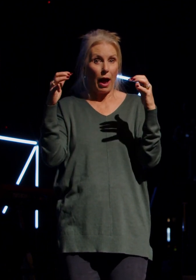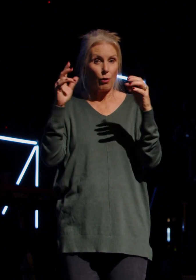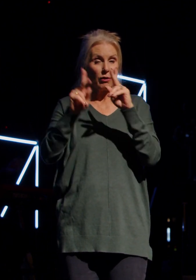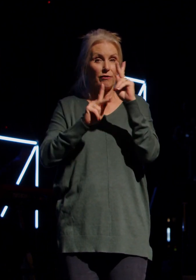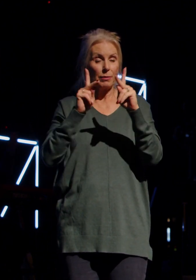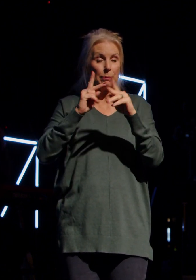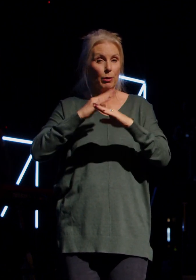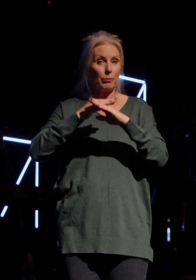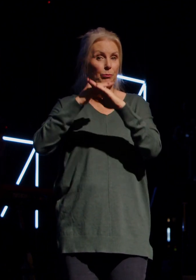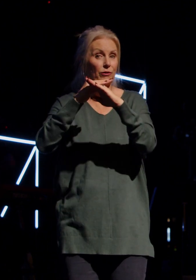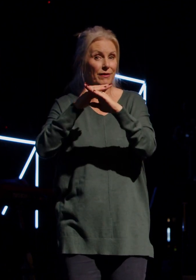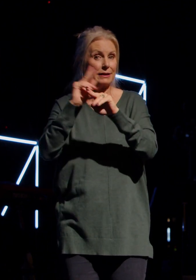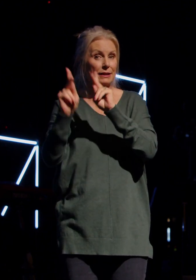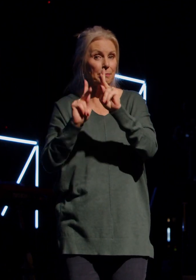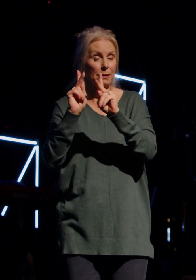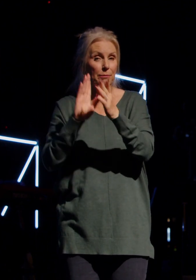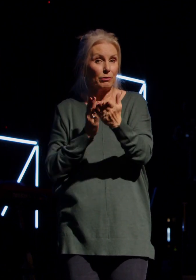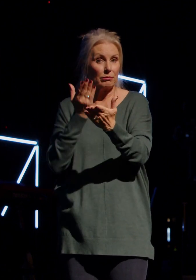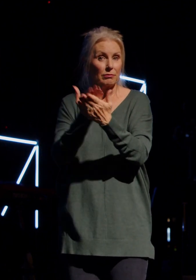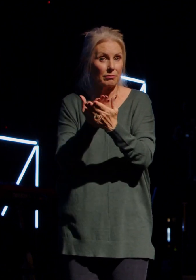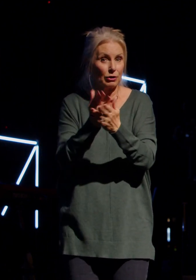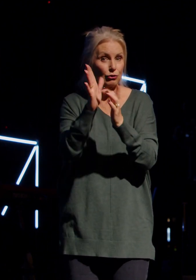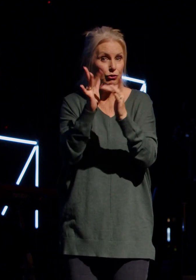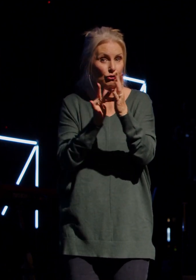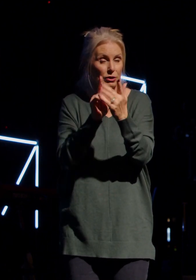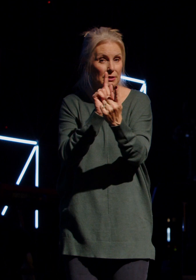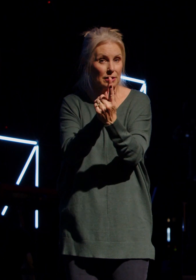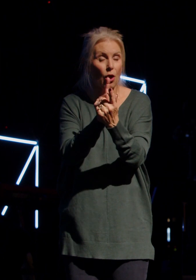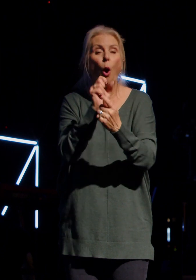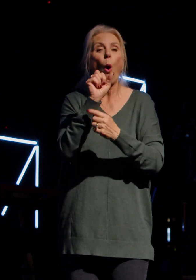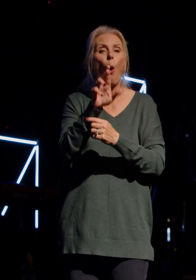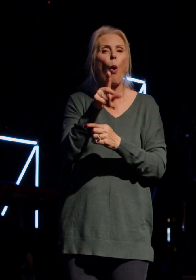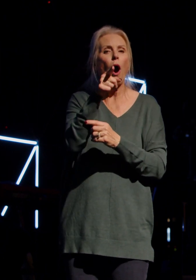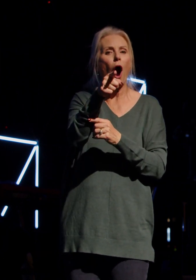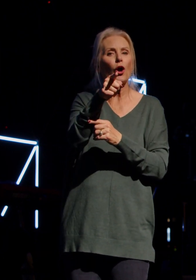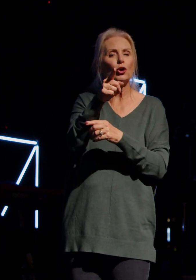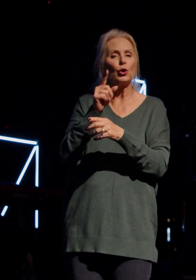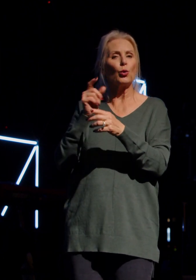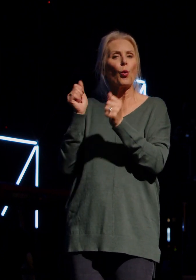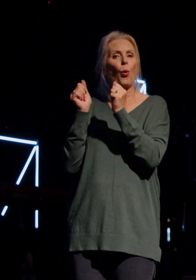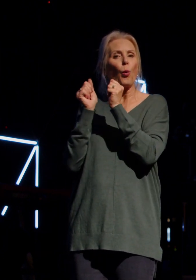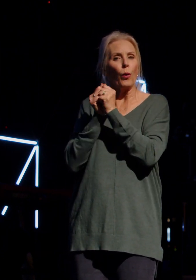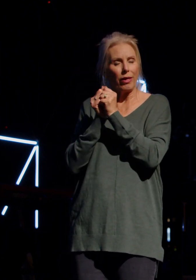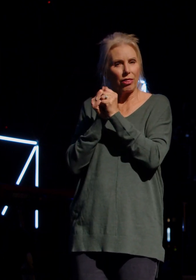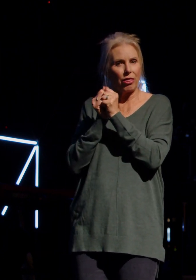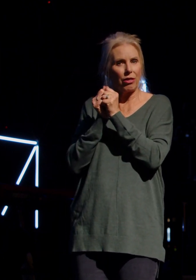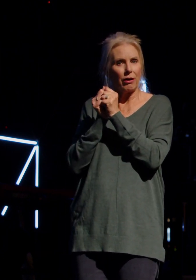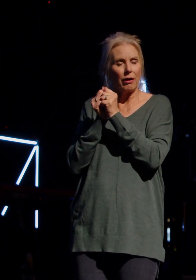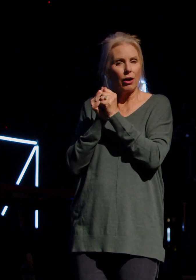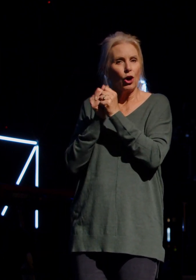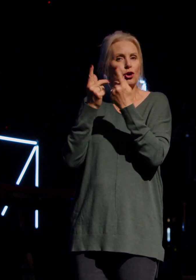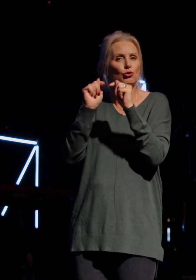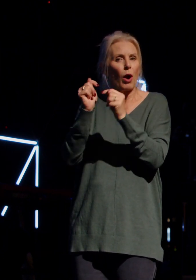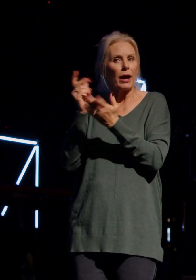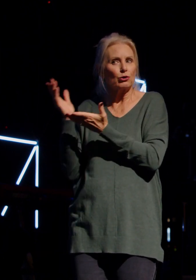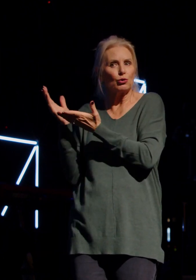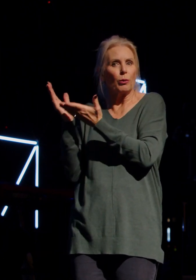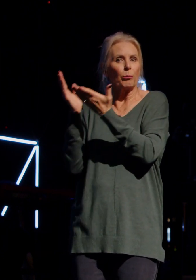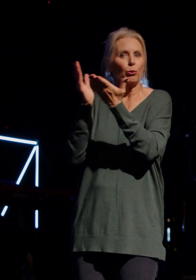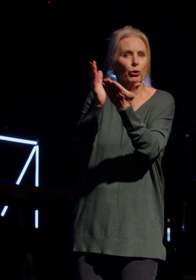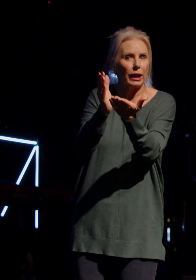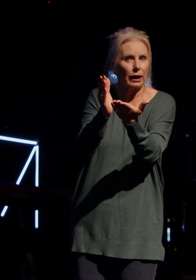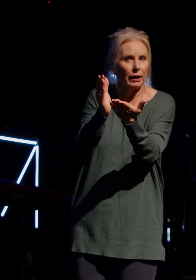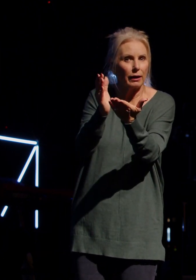Jesus, or a part of the group that's finding a way for someone to come to Jesus? It is interesting to even think about it. The people who went to the house are wanting to